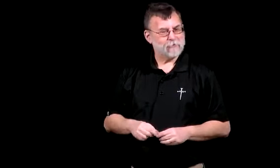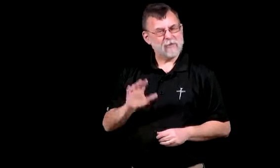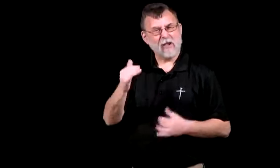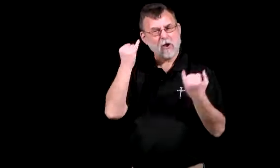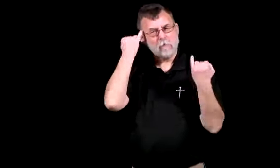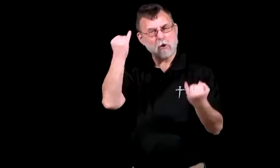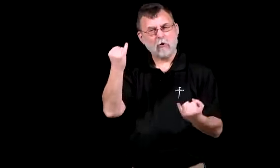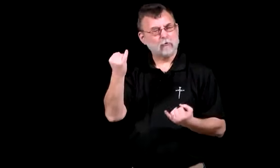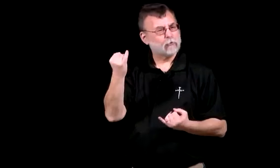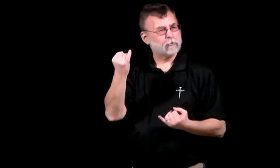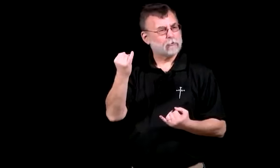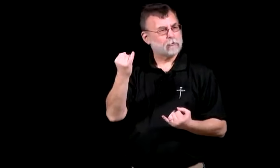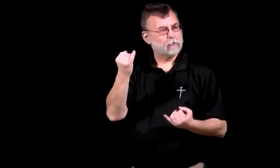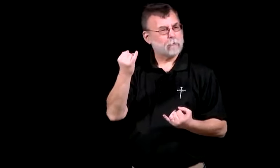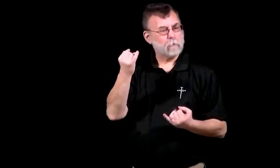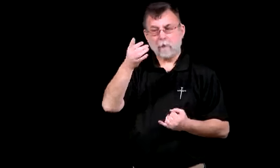happen. Now imagine,